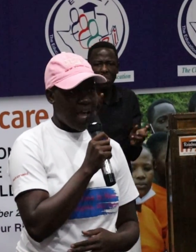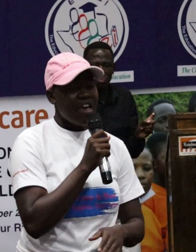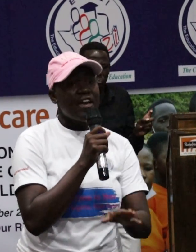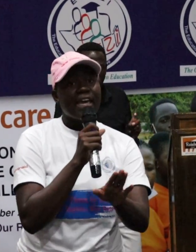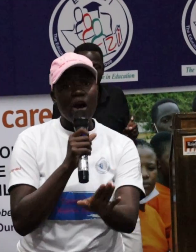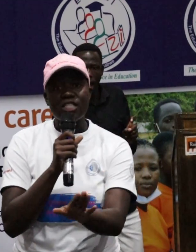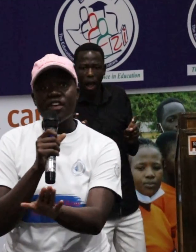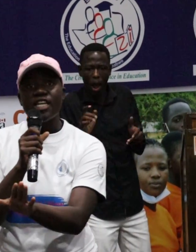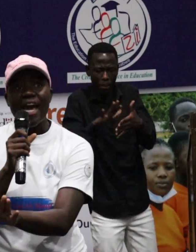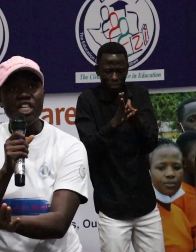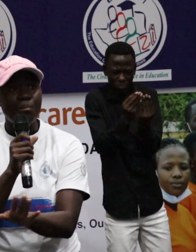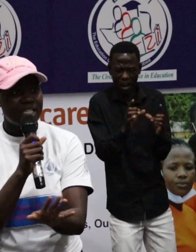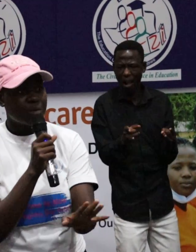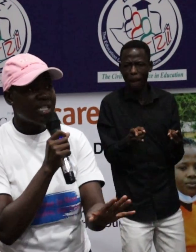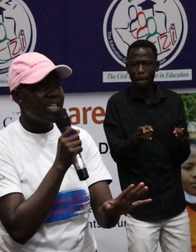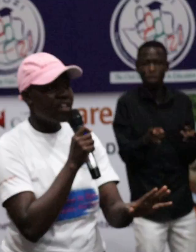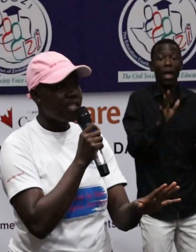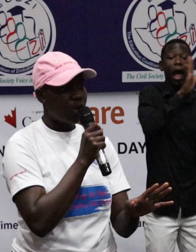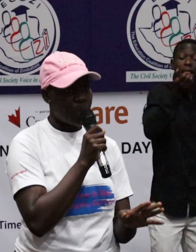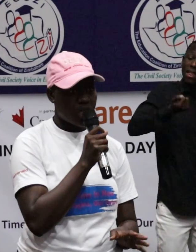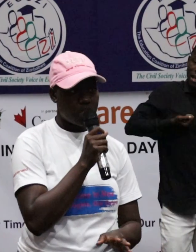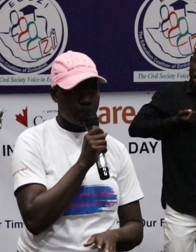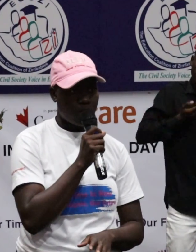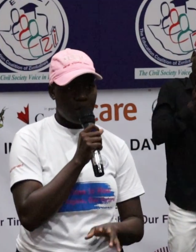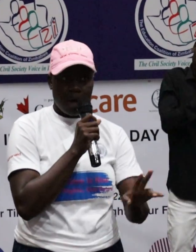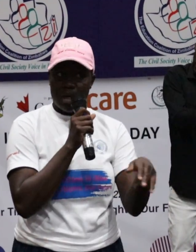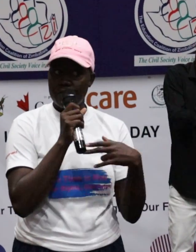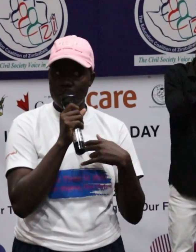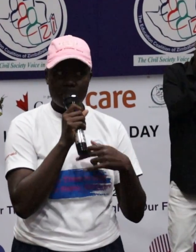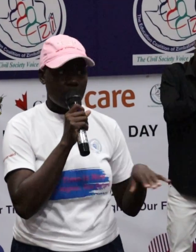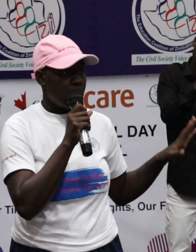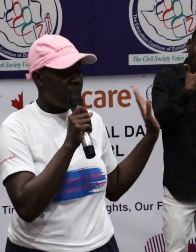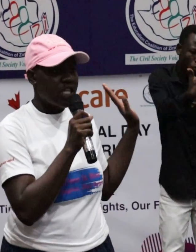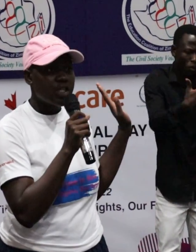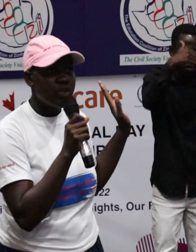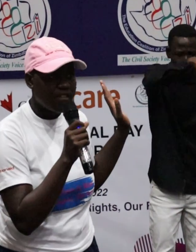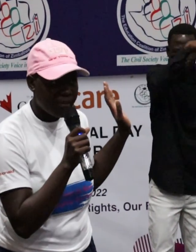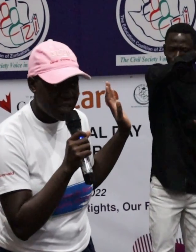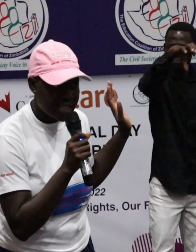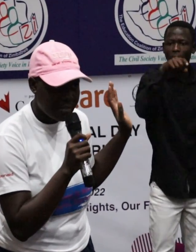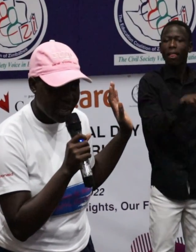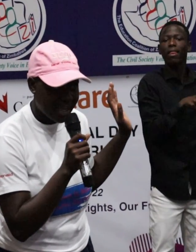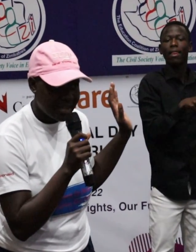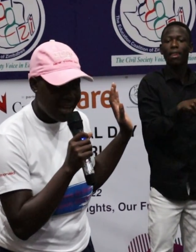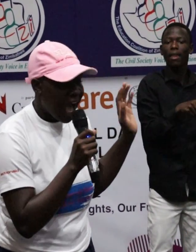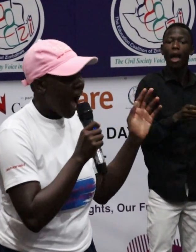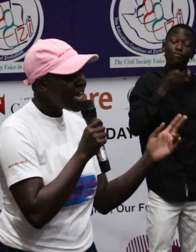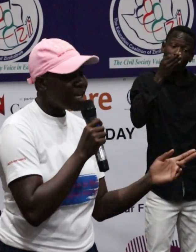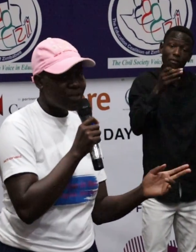us. If a girl's given the right to participate in everything the community do, believe you me, things will never be the same